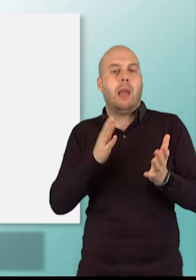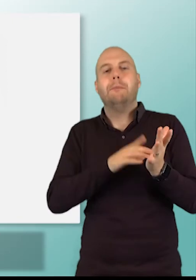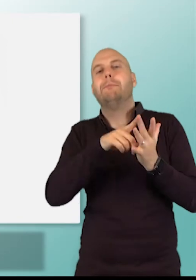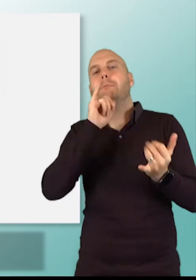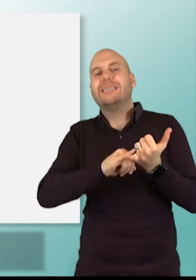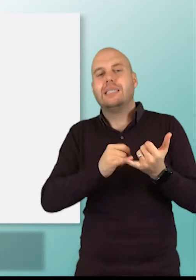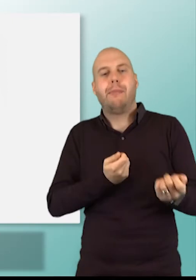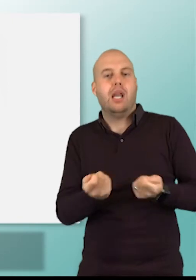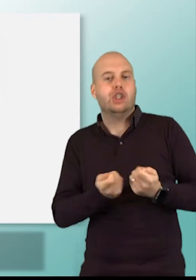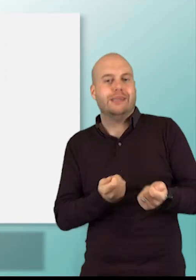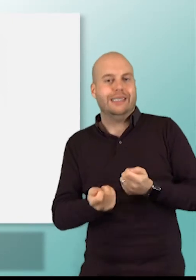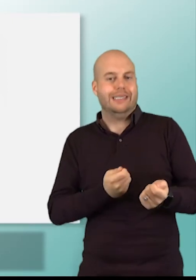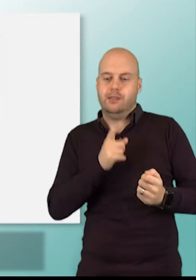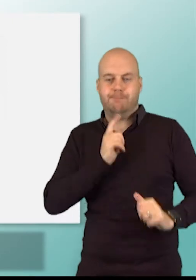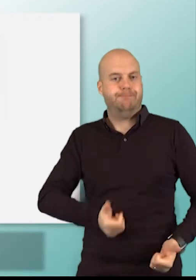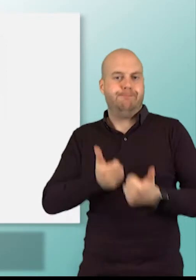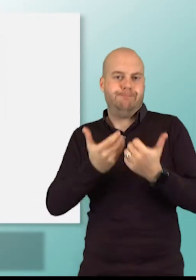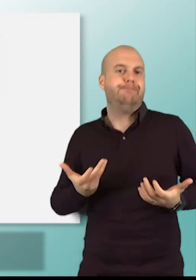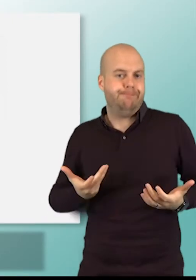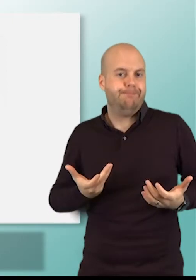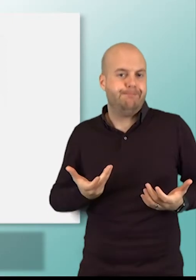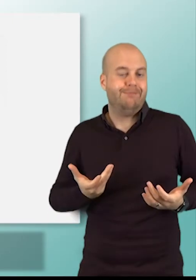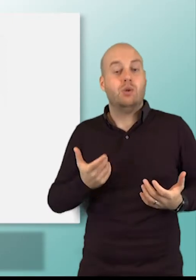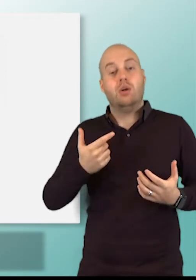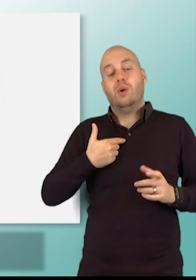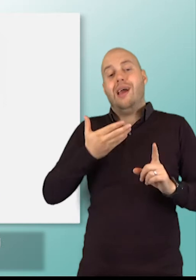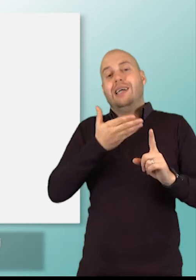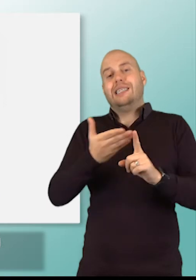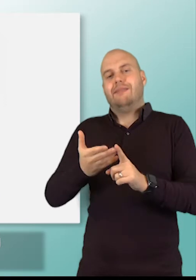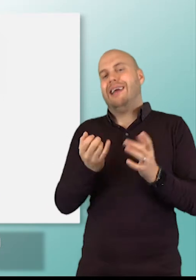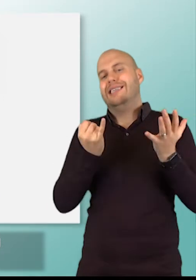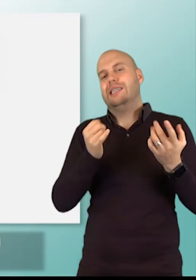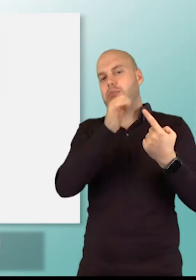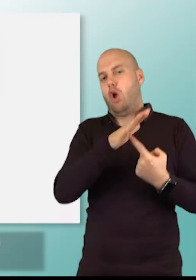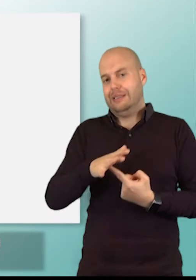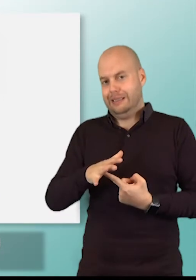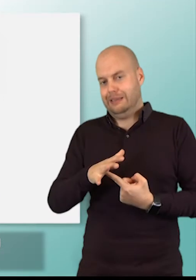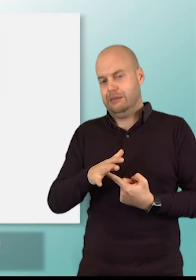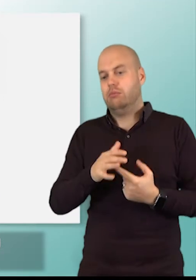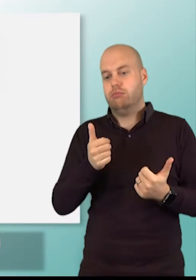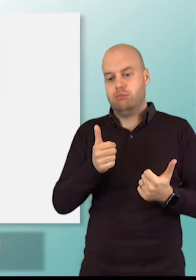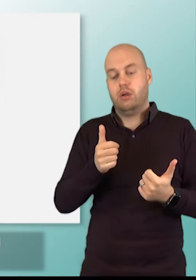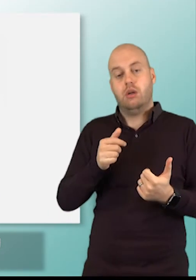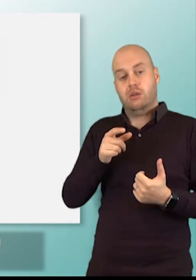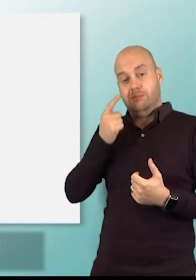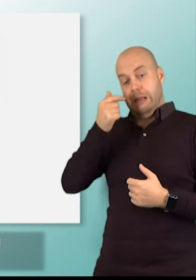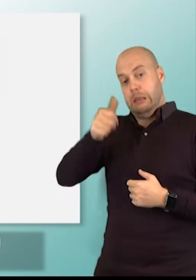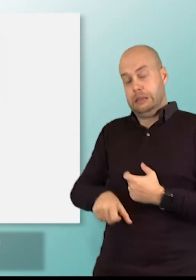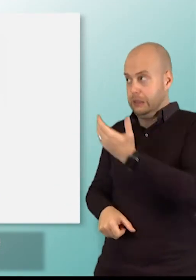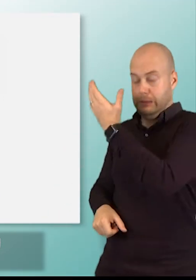status or the mismanagement of charitable assets. So we've identified six priorities, and